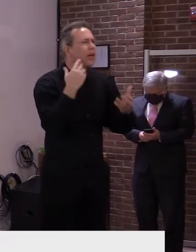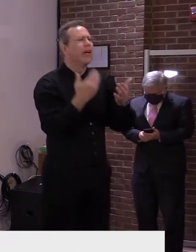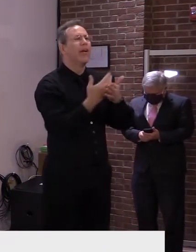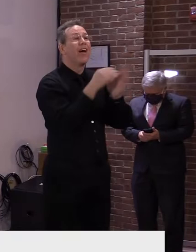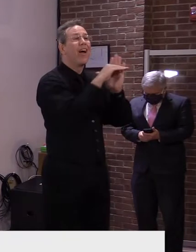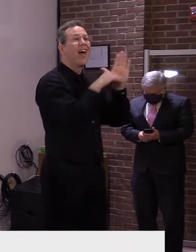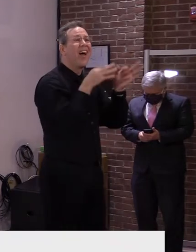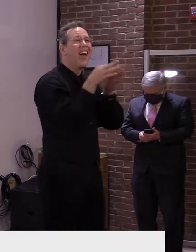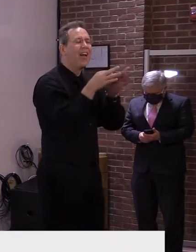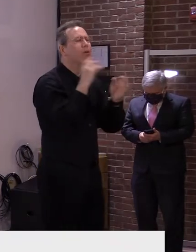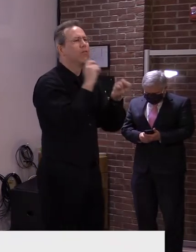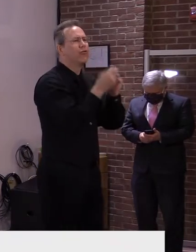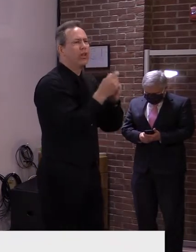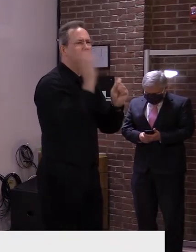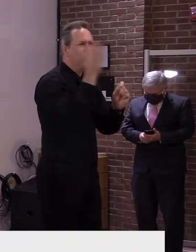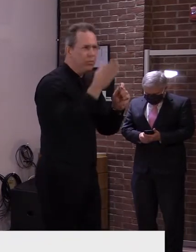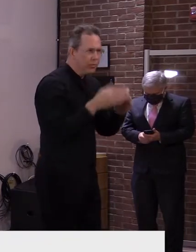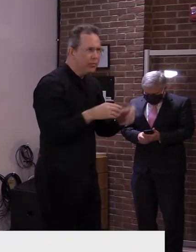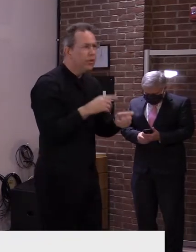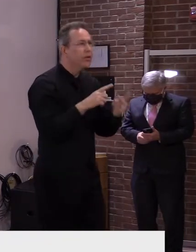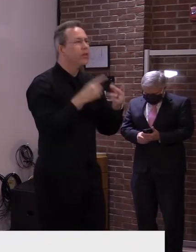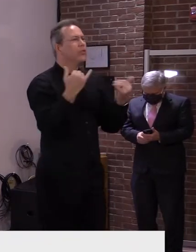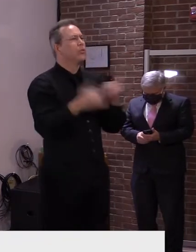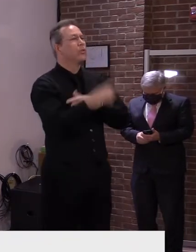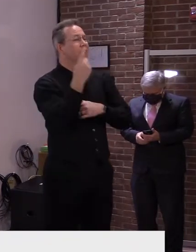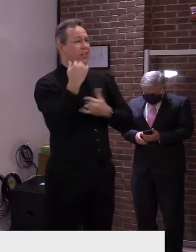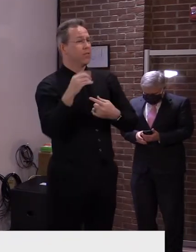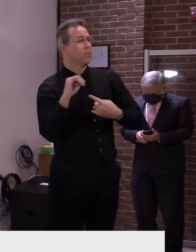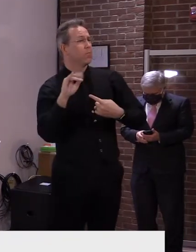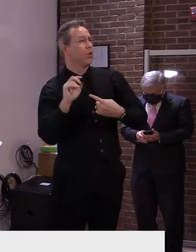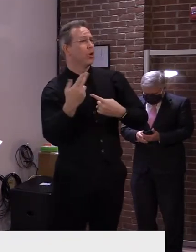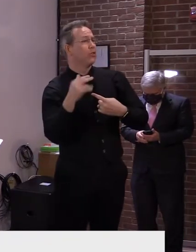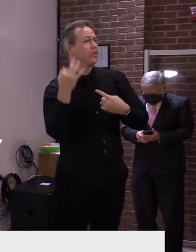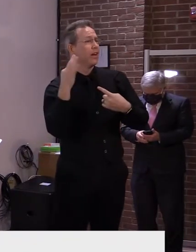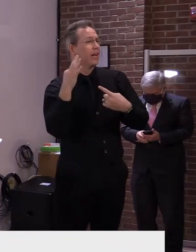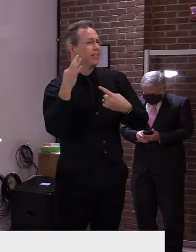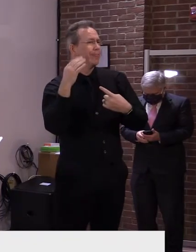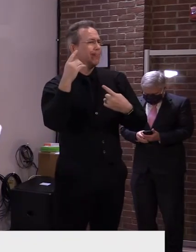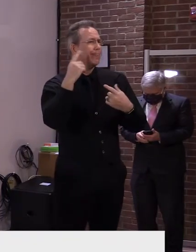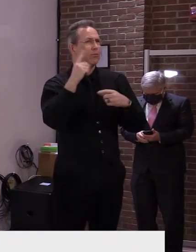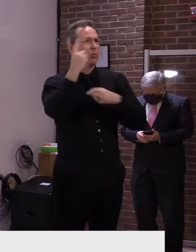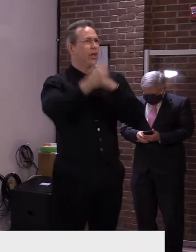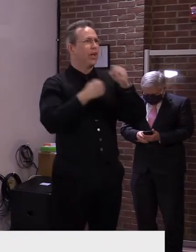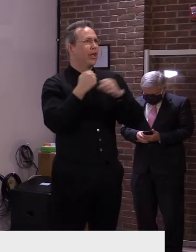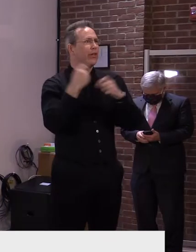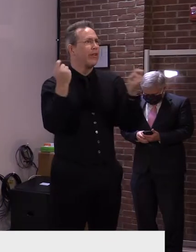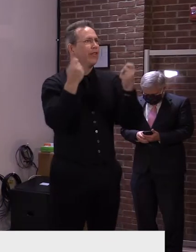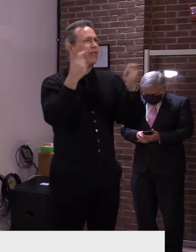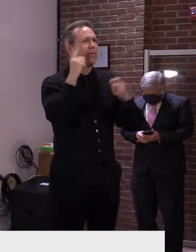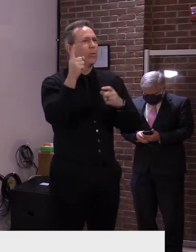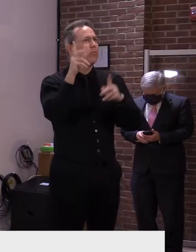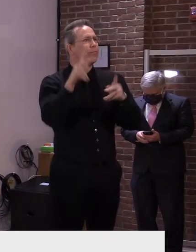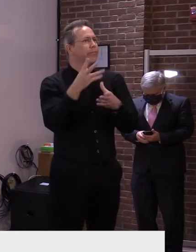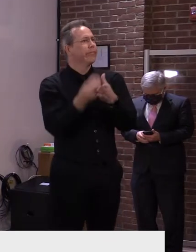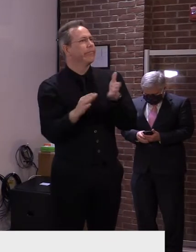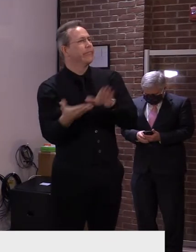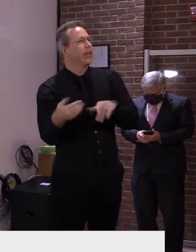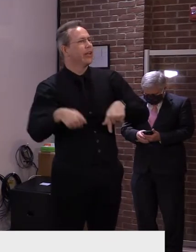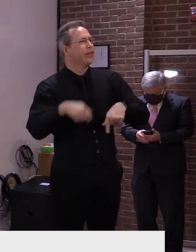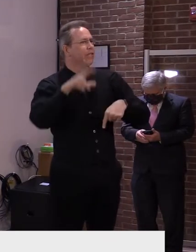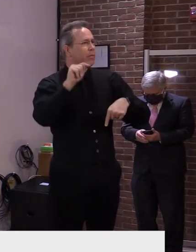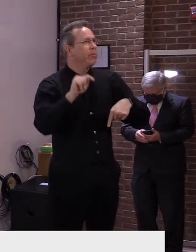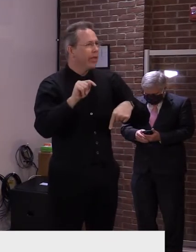first, today, March 19th, marks the one-year anniversary of Vermont's first confirmed deaths from